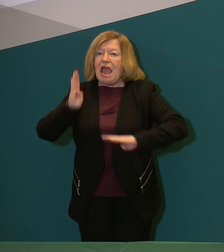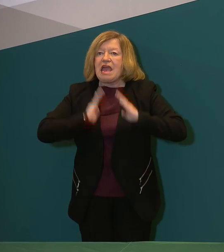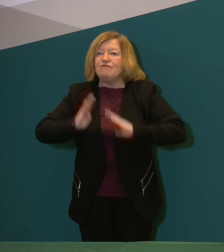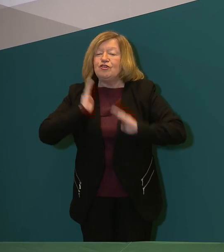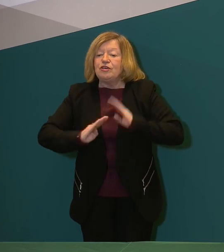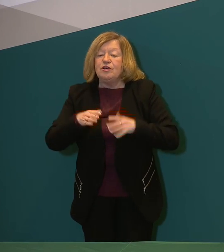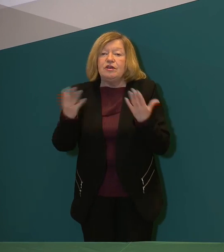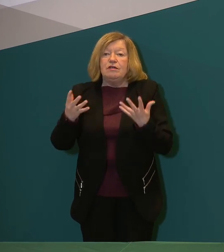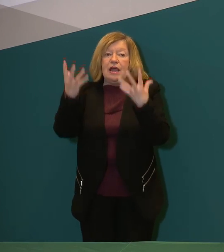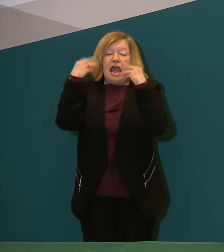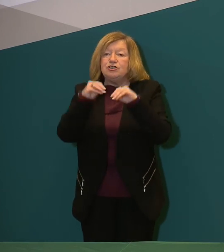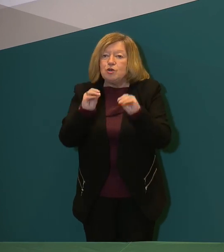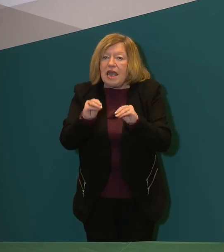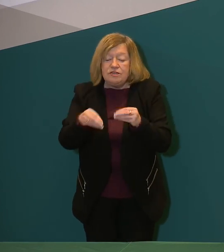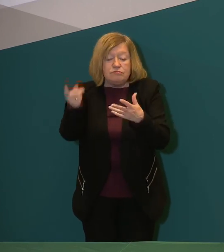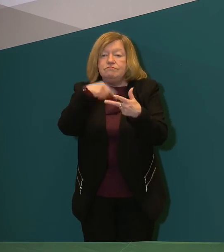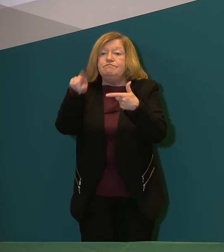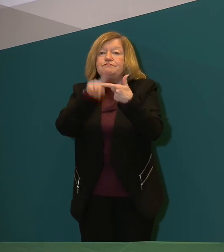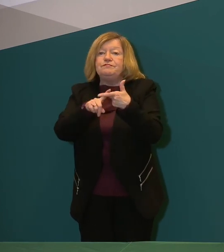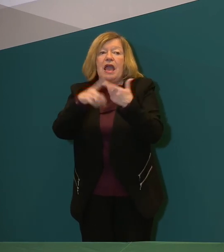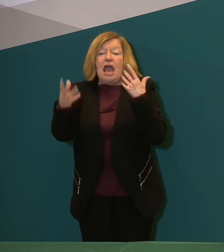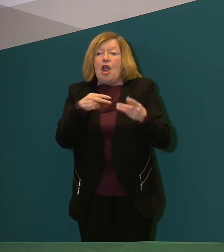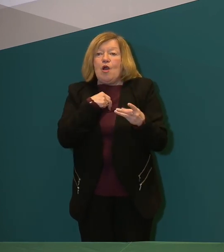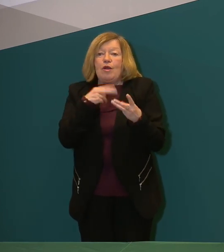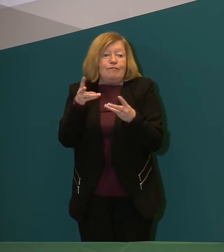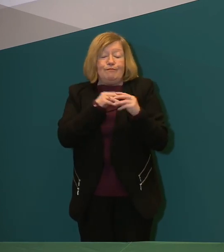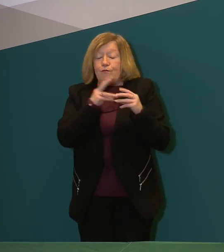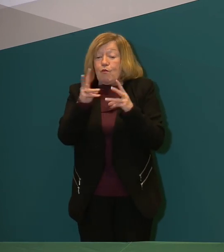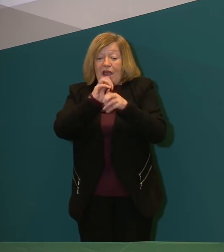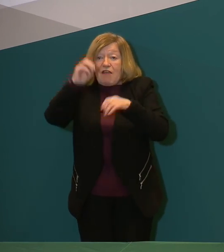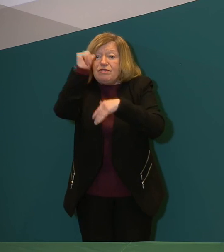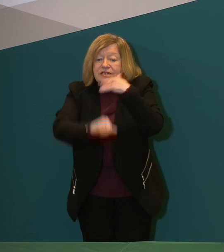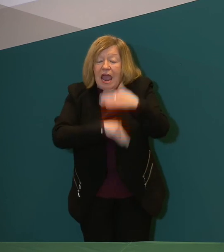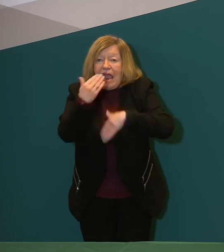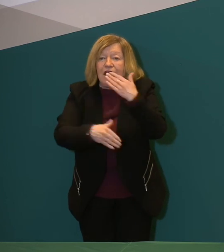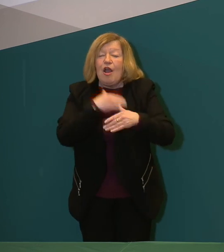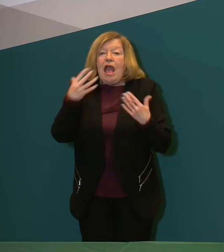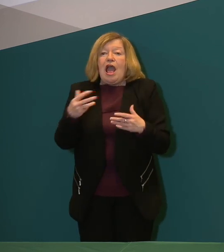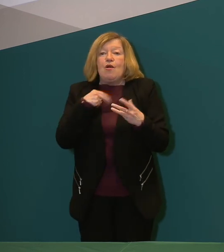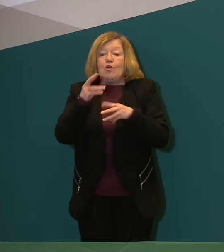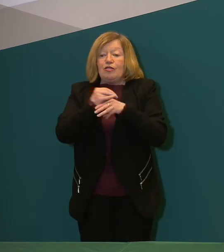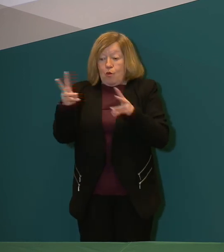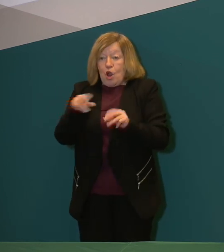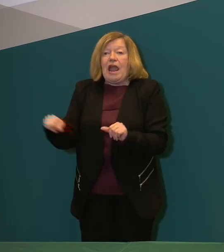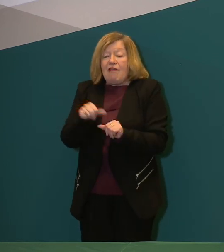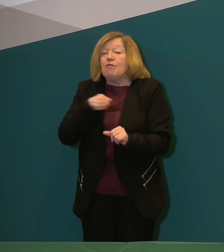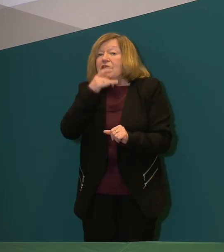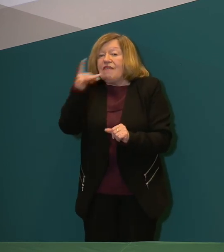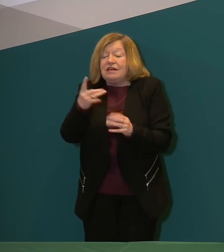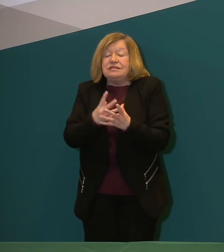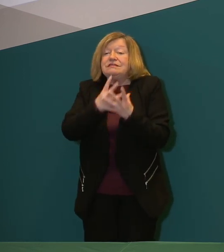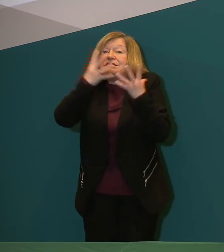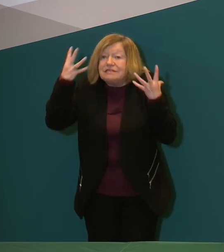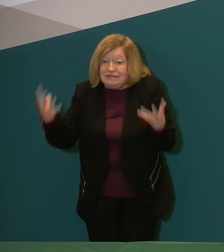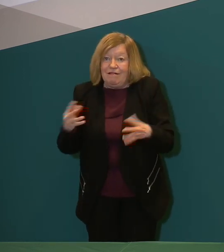whether that's in terms of education, how we operate in society, and how ultimately we operate in the workplace. And we've asked a very significant